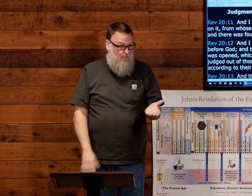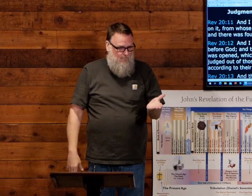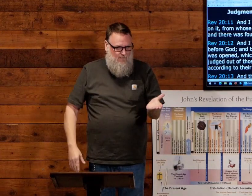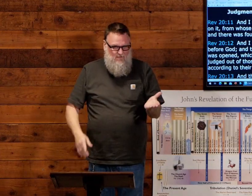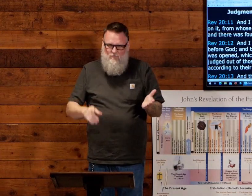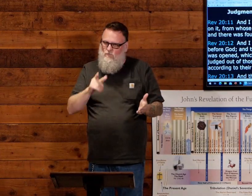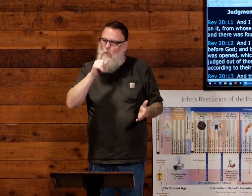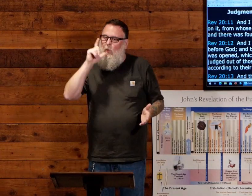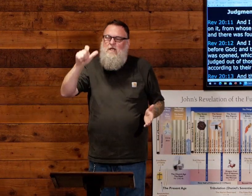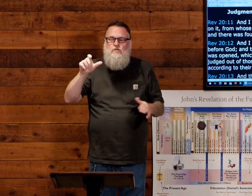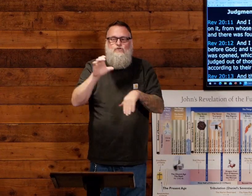stars, and ask Jesus.